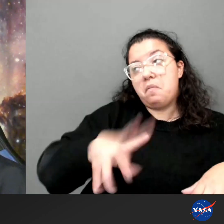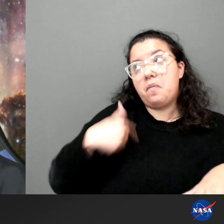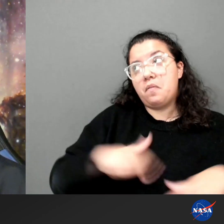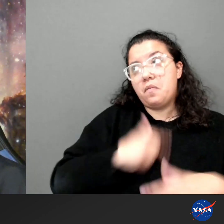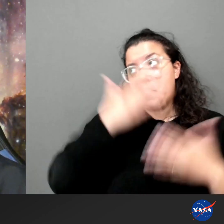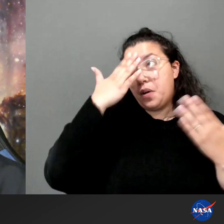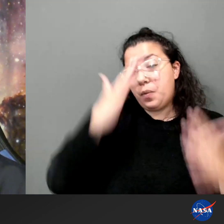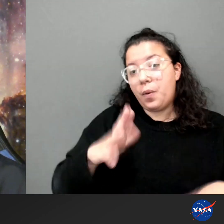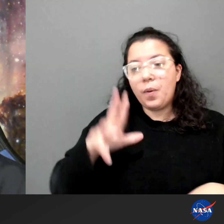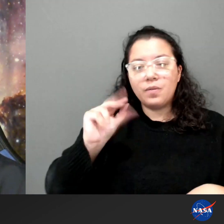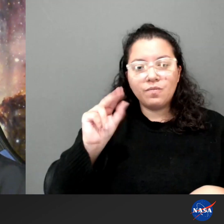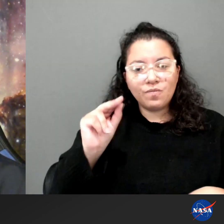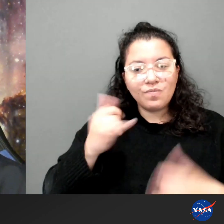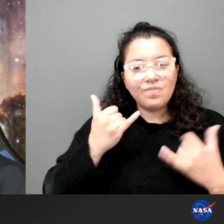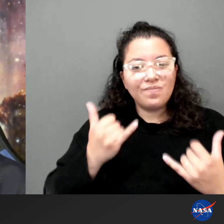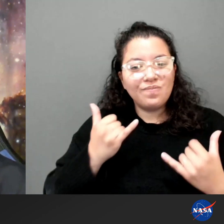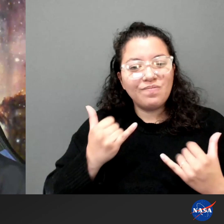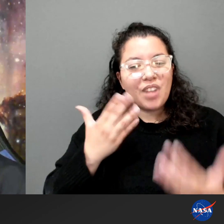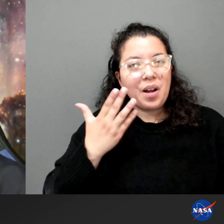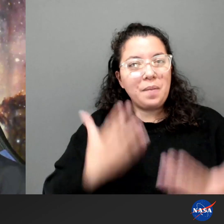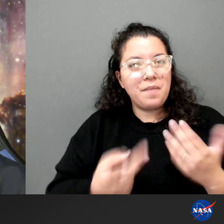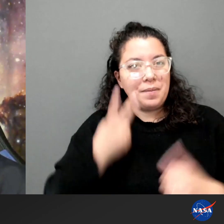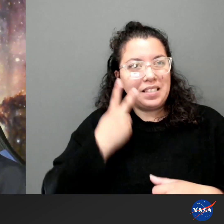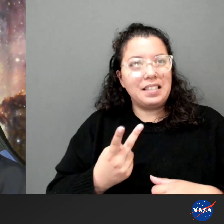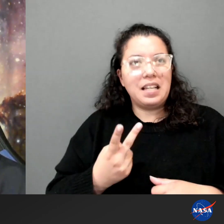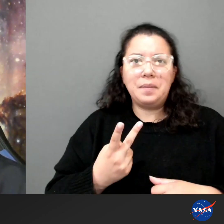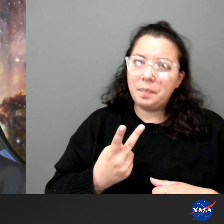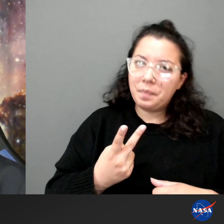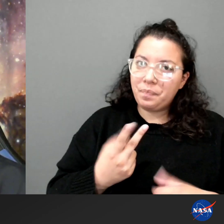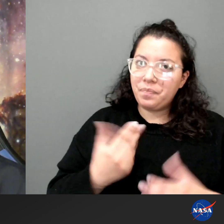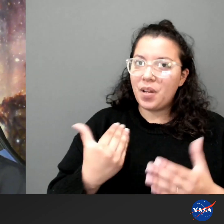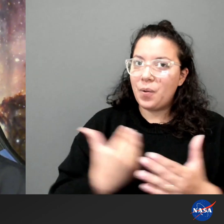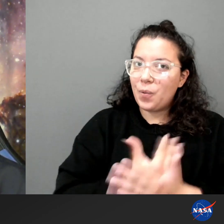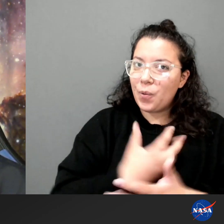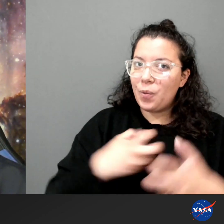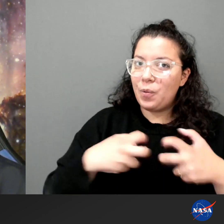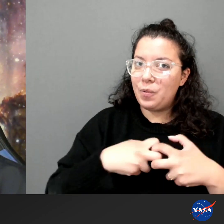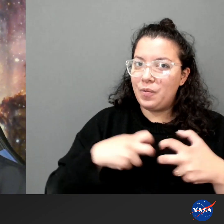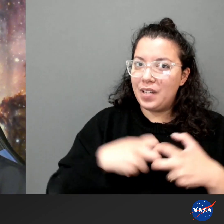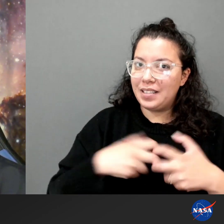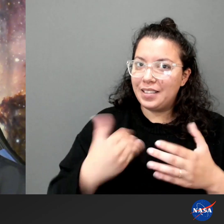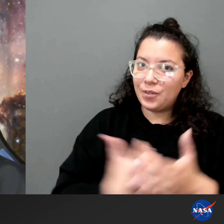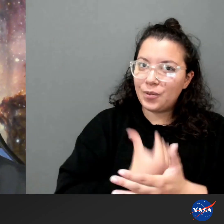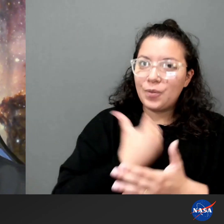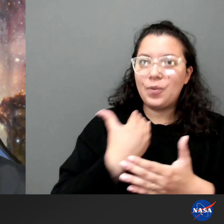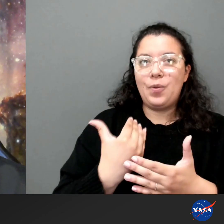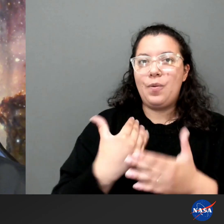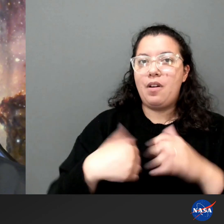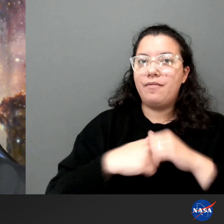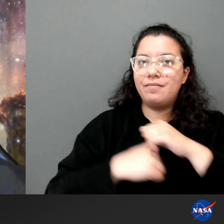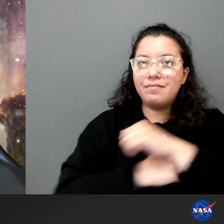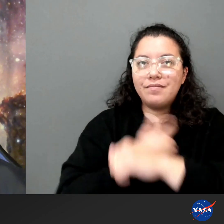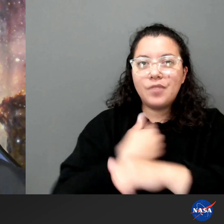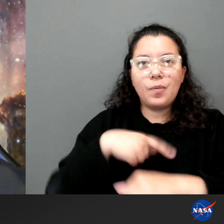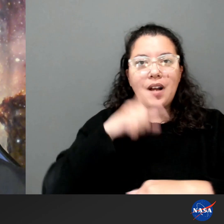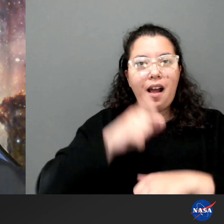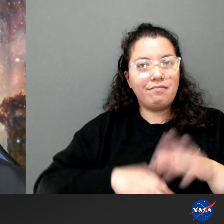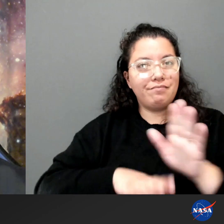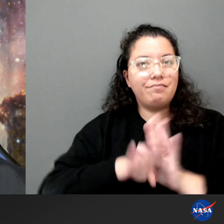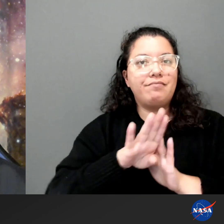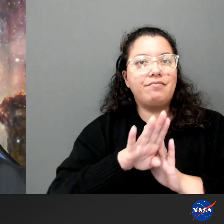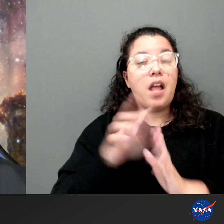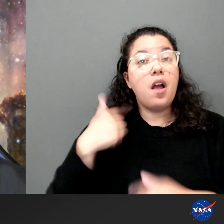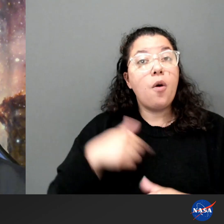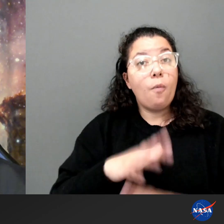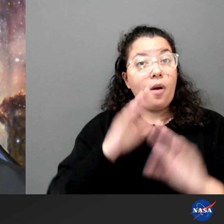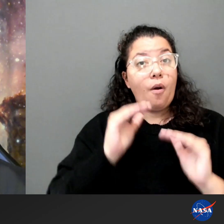starting to point to maybe there's entirely new physics in there. And what we're hoping that Webb can do is, by virtue of